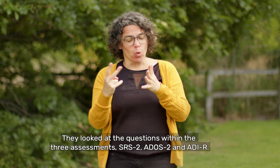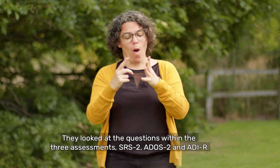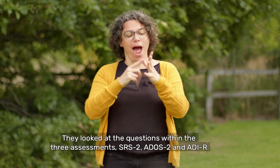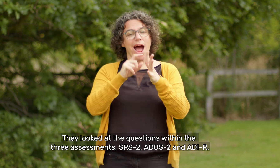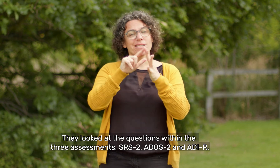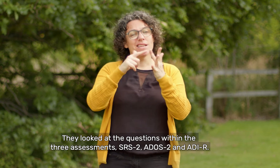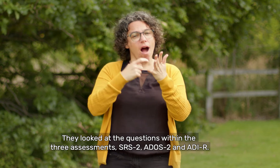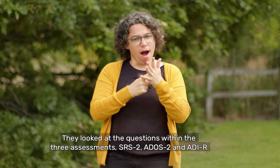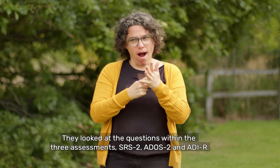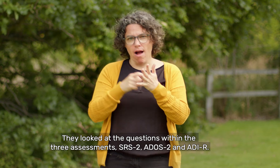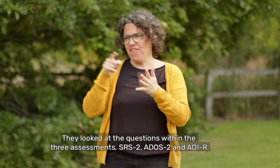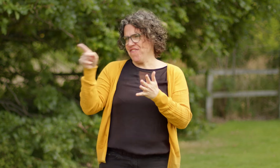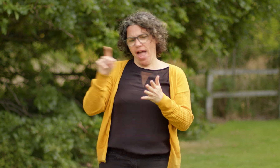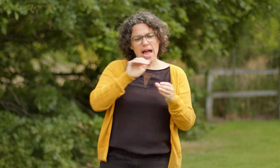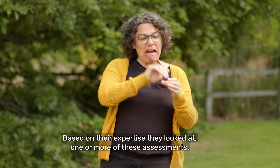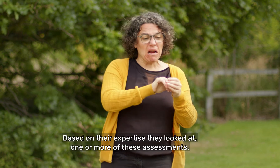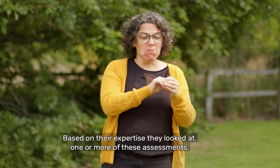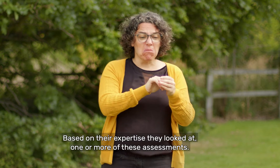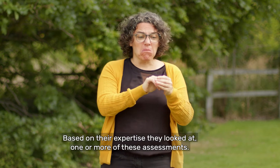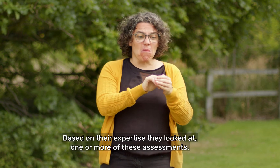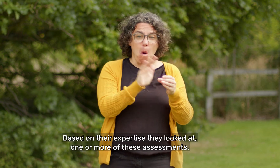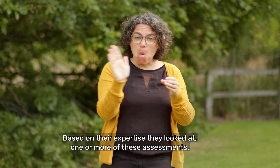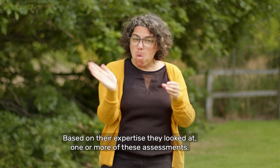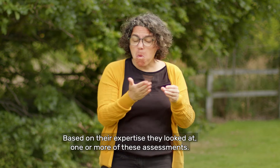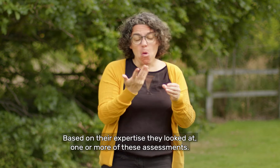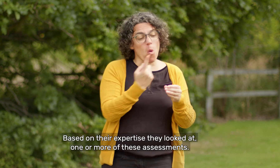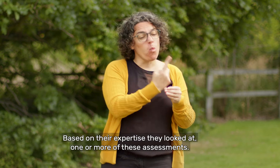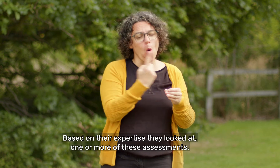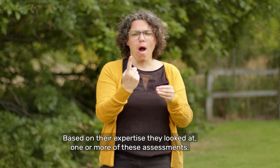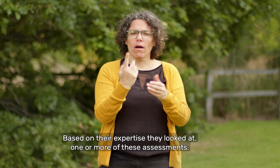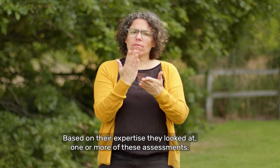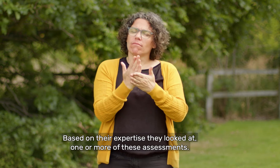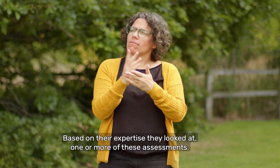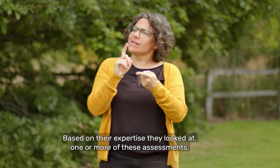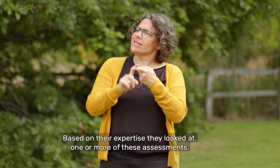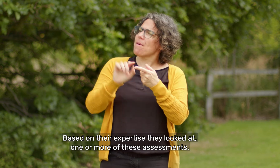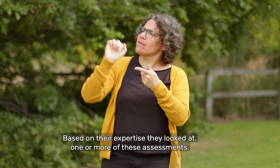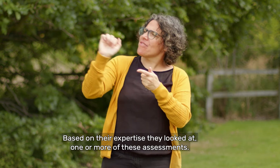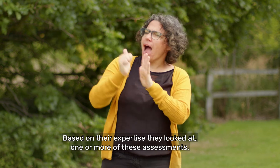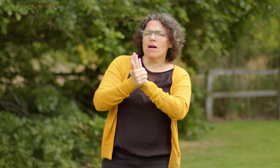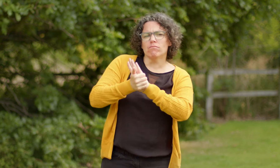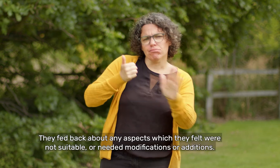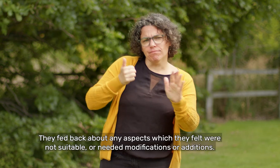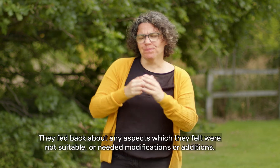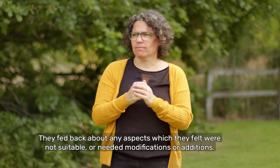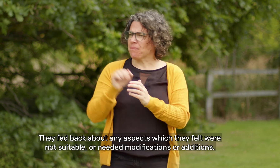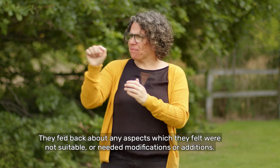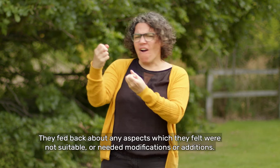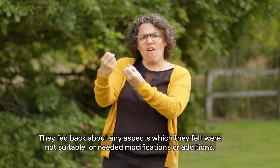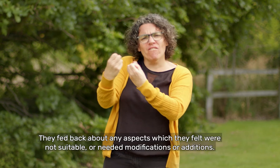ADIR. Based on their expertise, they looked at one or more of these assessments. They fed back about any